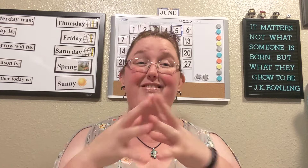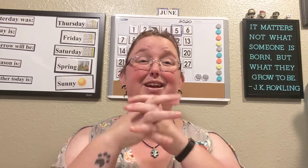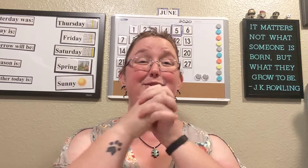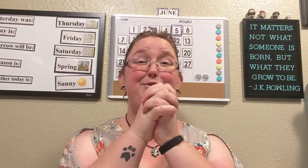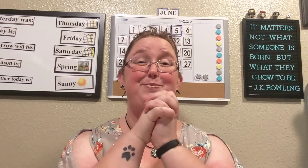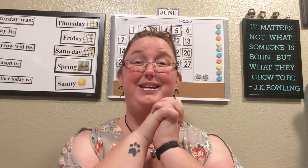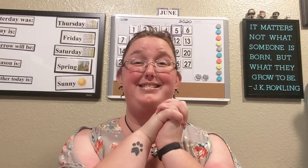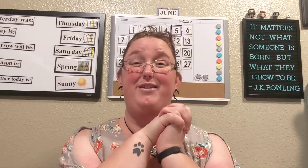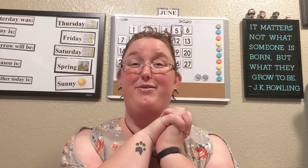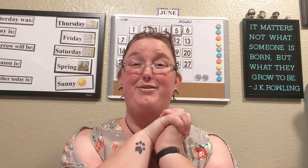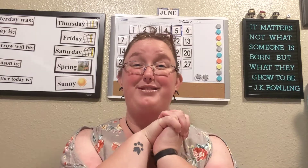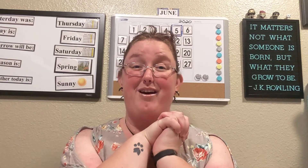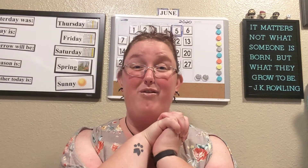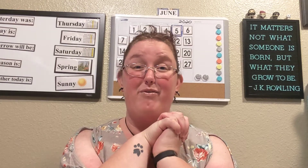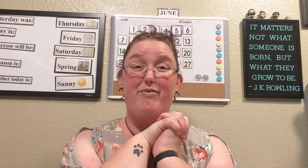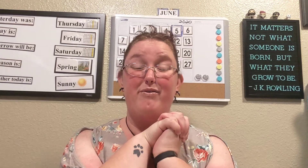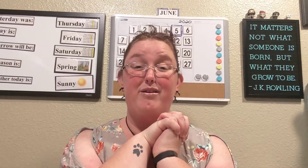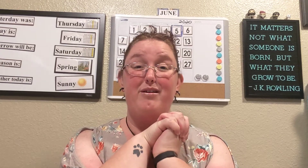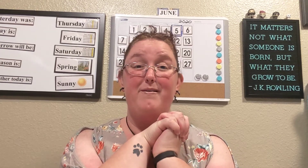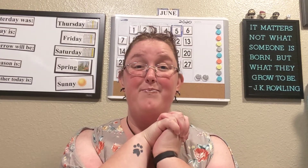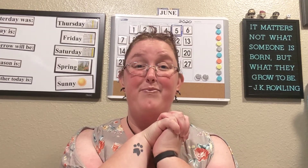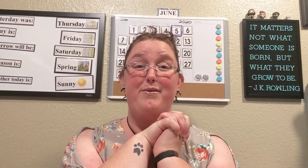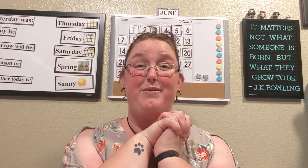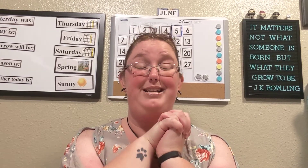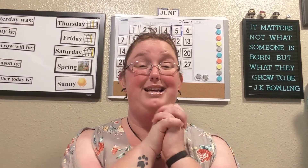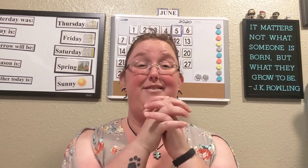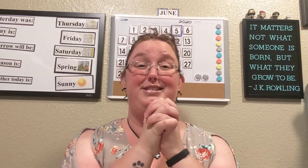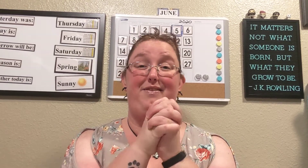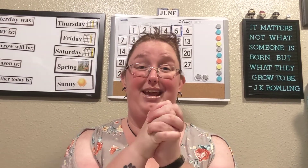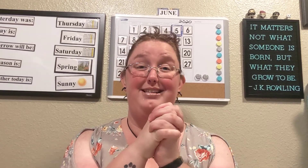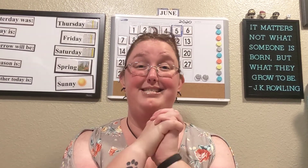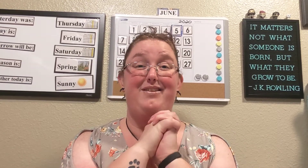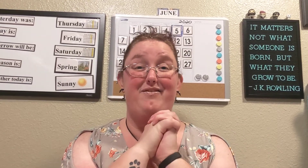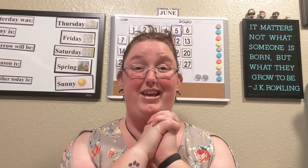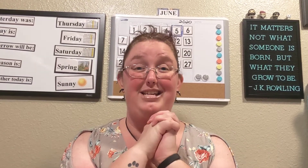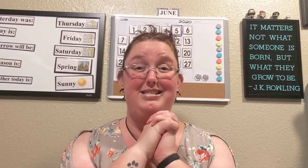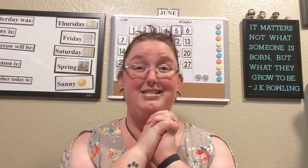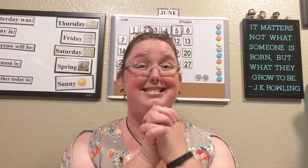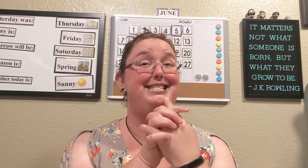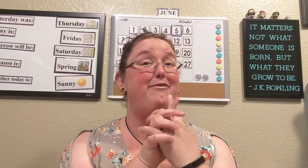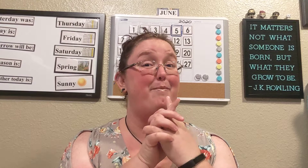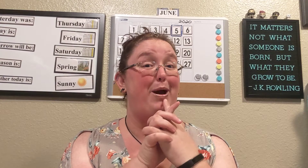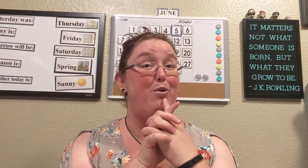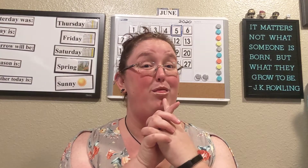that includes being safe with yourself. We need to have safe hands, safe feet, safe mouth.